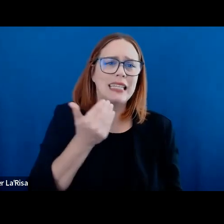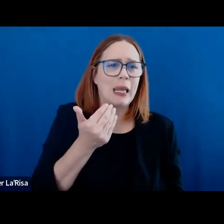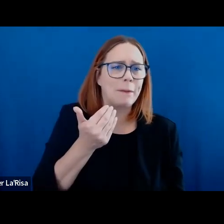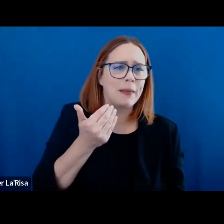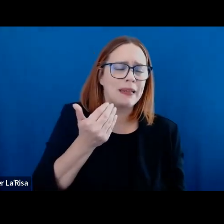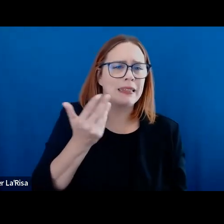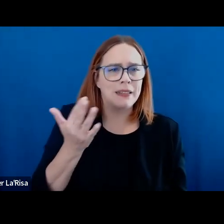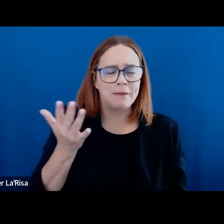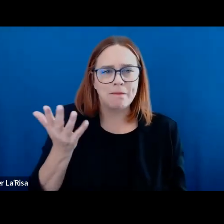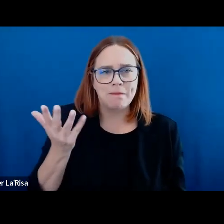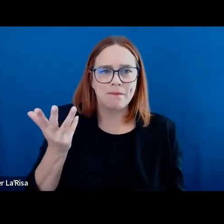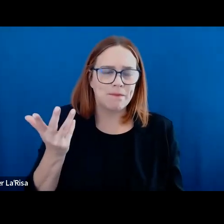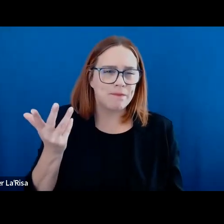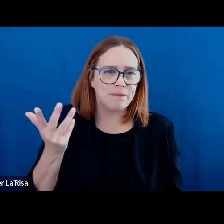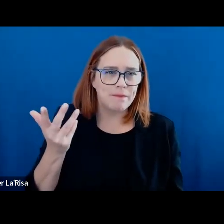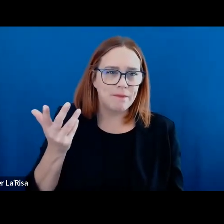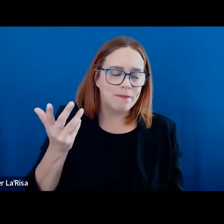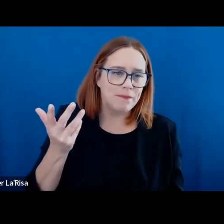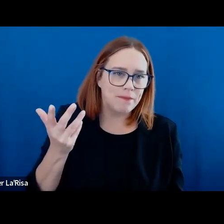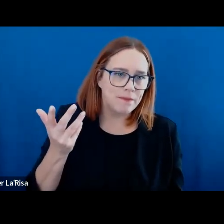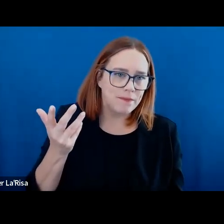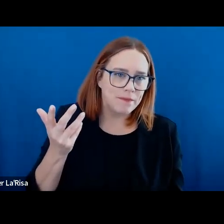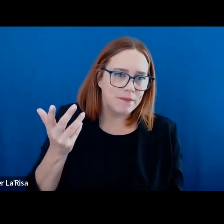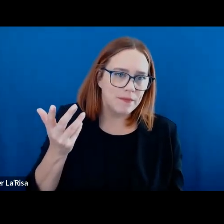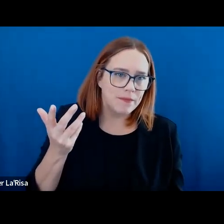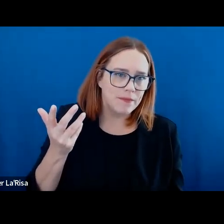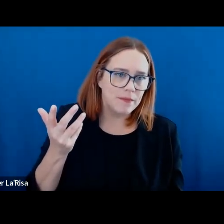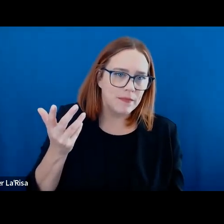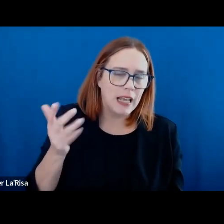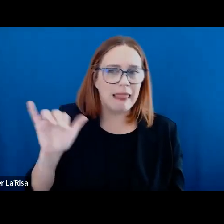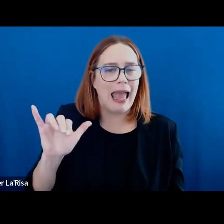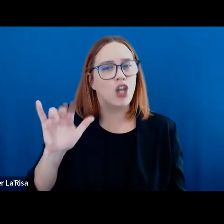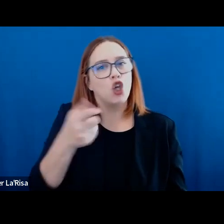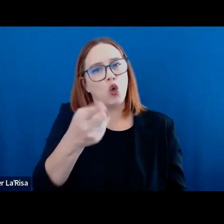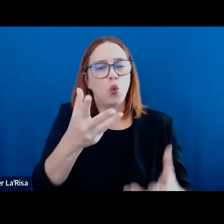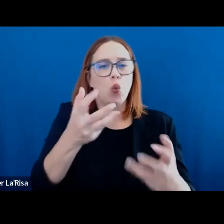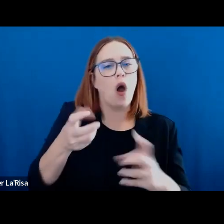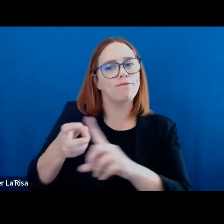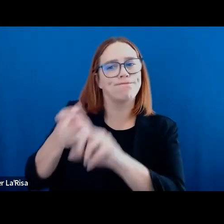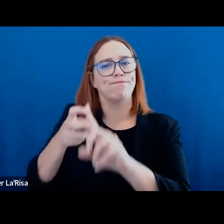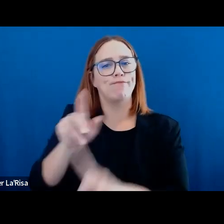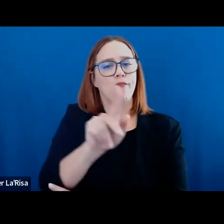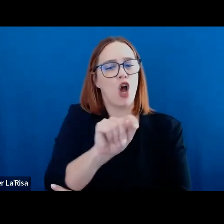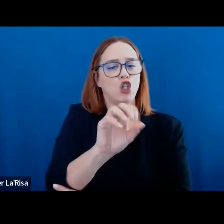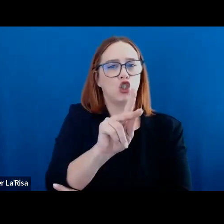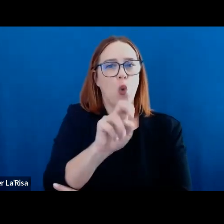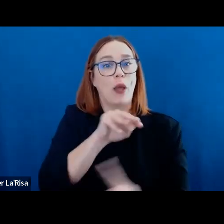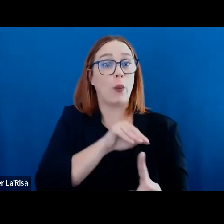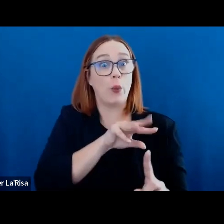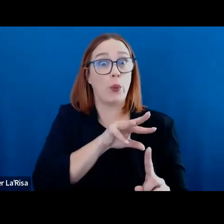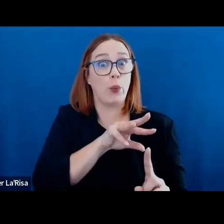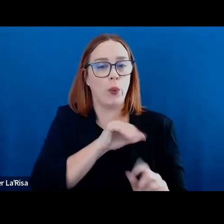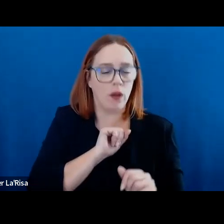link this there. It's also inside of the Lead on Washington workbook. But one